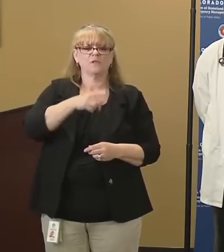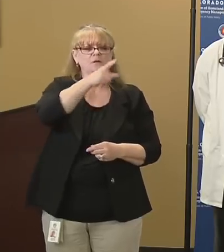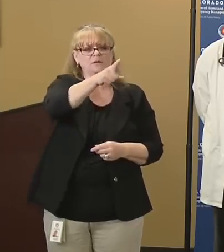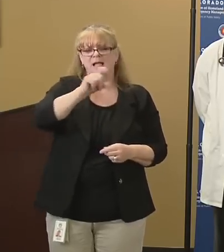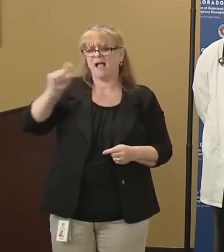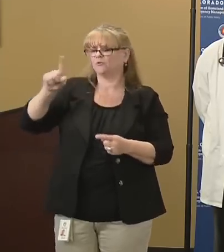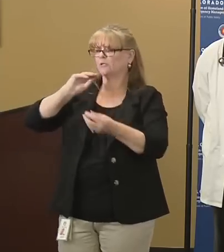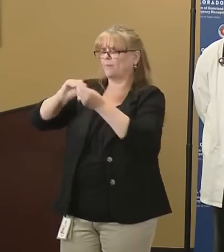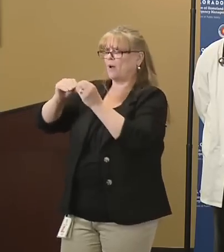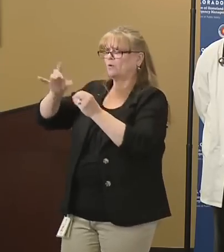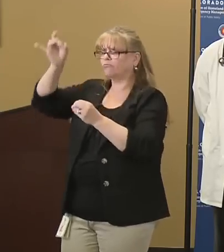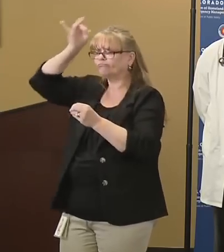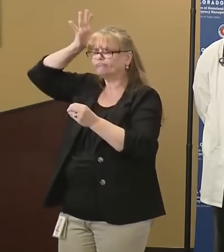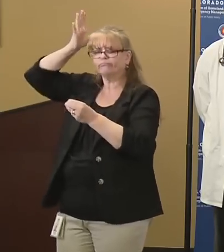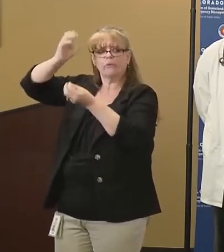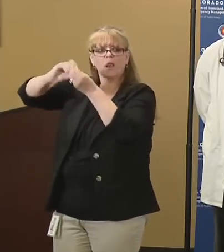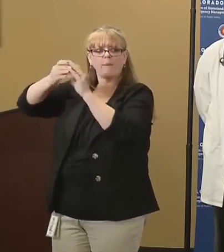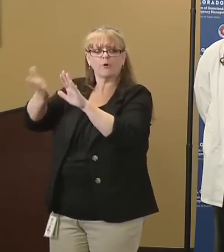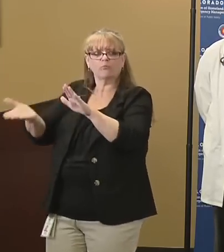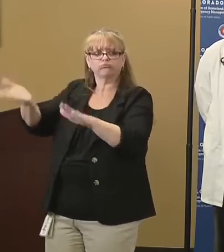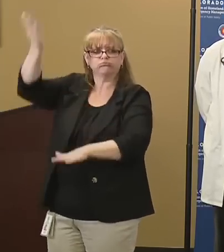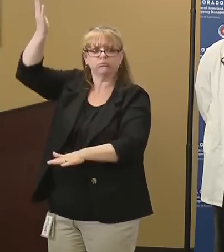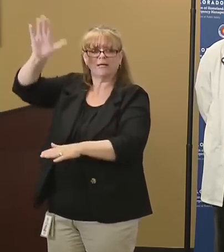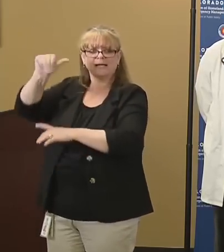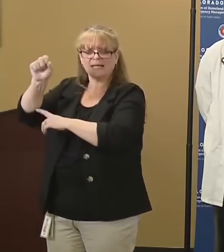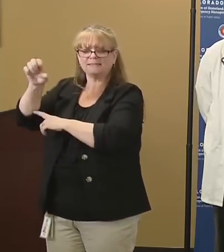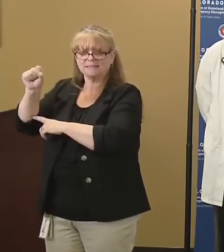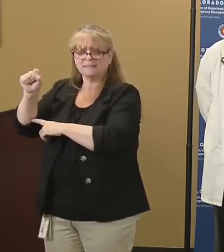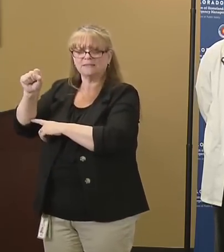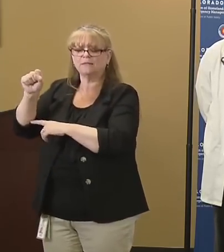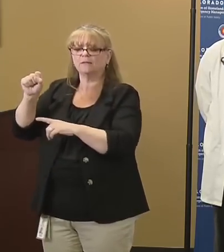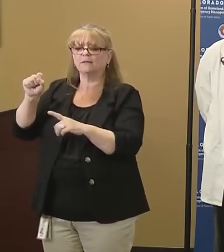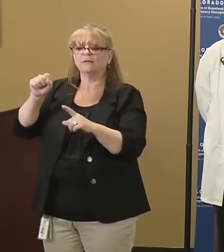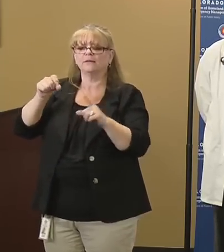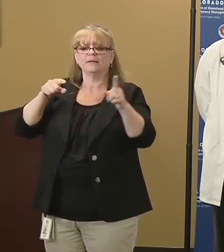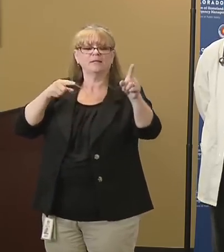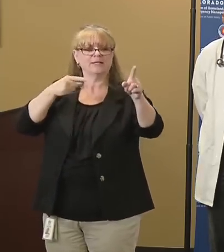the person under 40 who died today of underlying health issues?